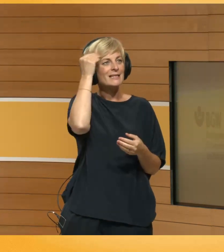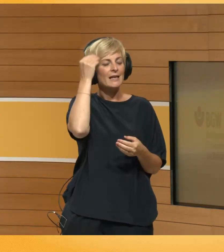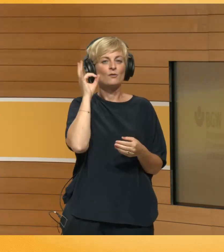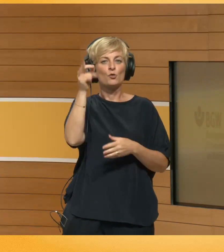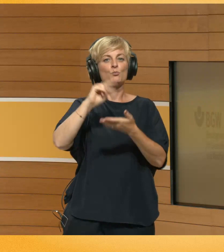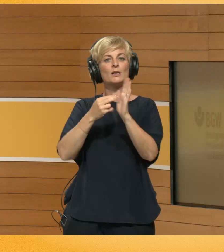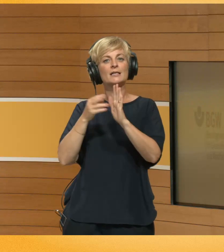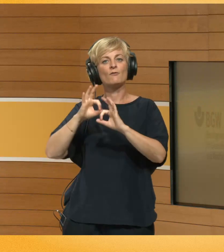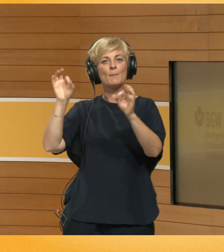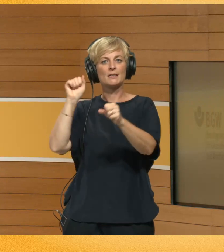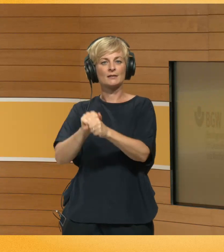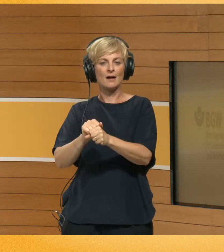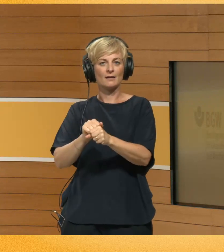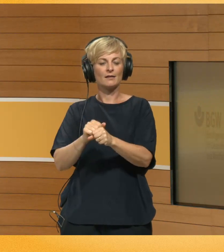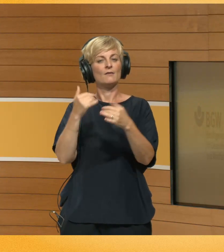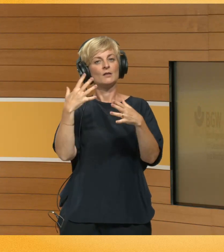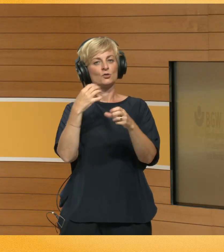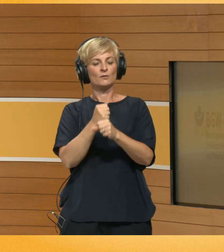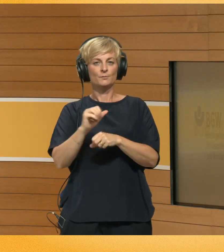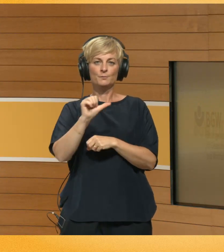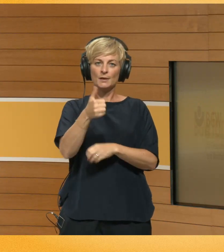resilience in this case.